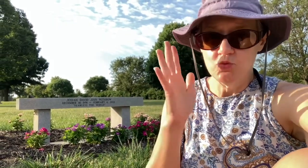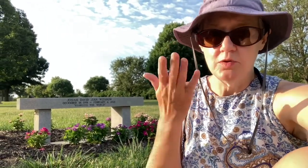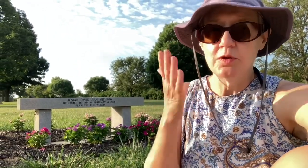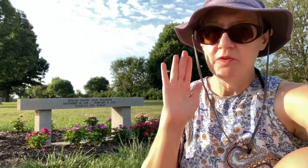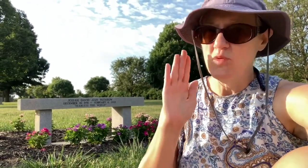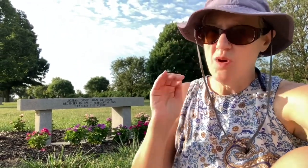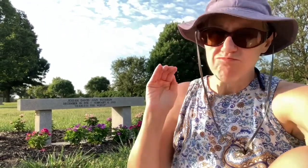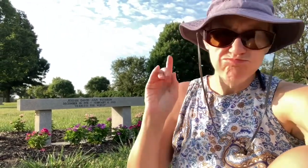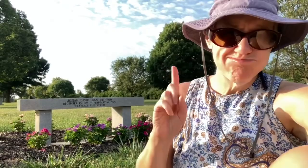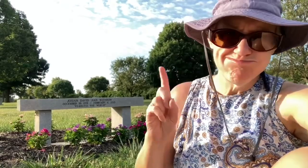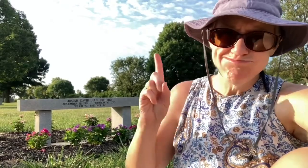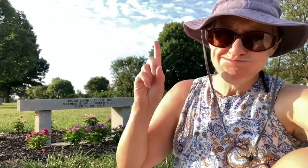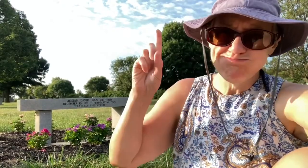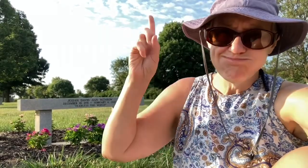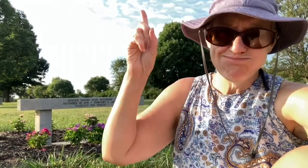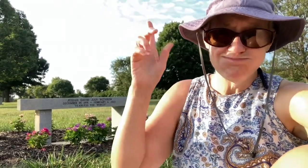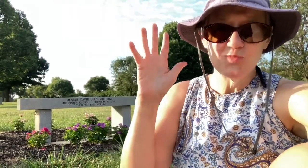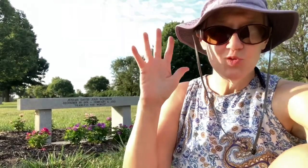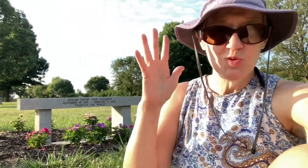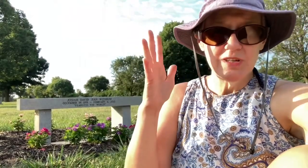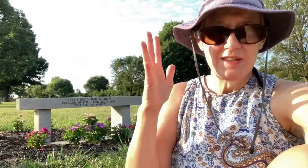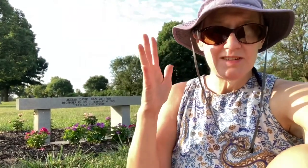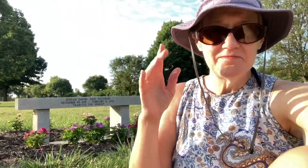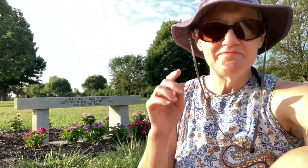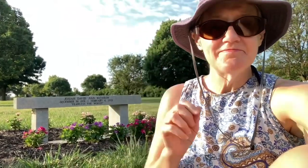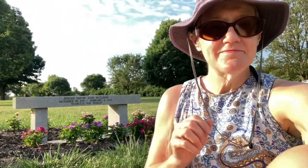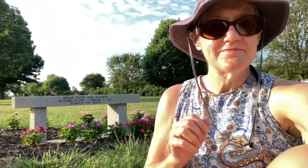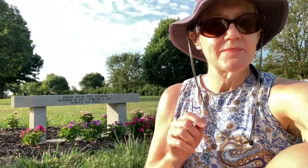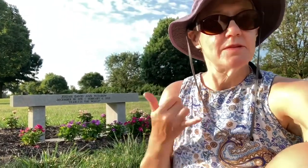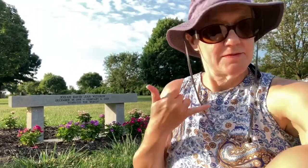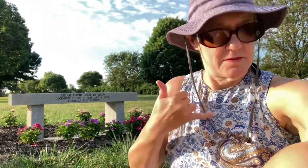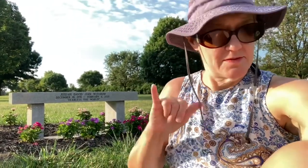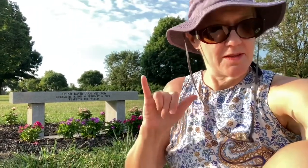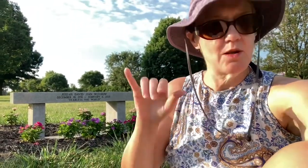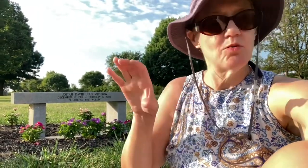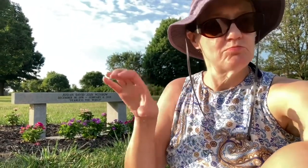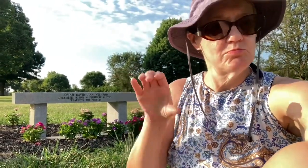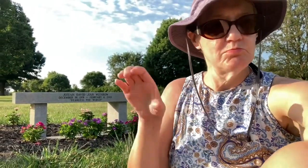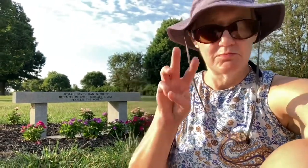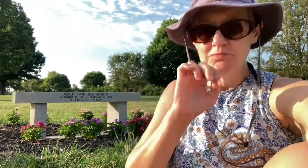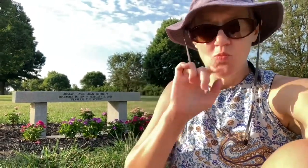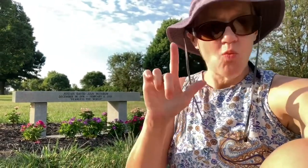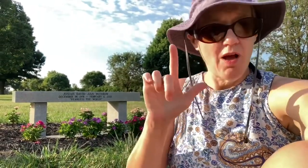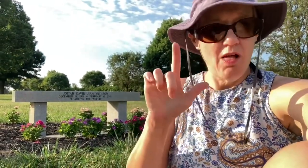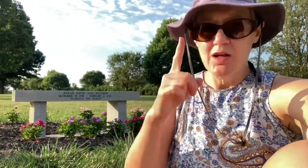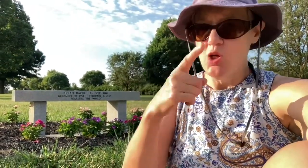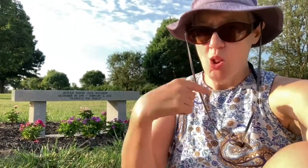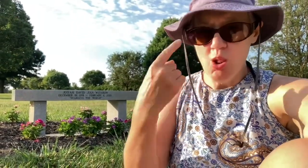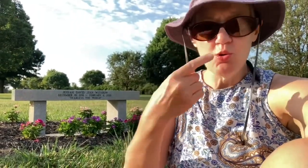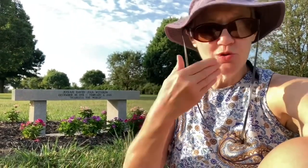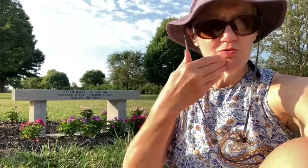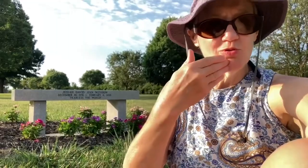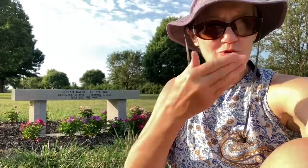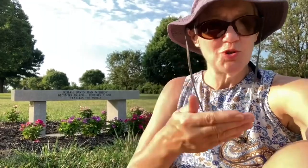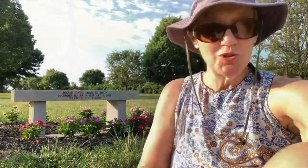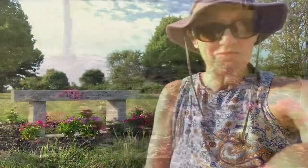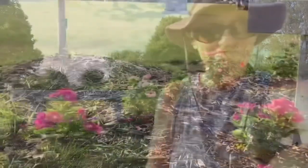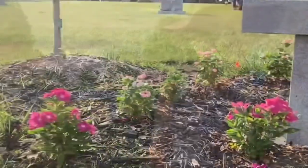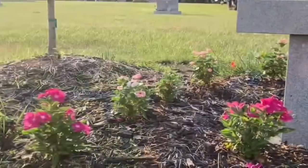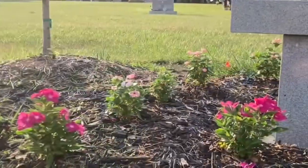tree roots from an old tree that used to be here. But still, they're doing well, and I think they look good.